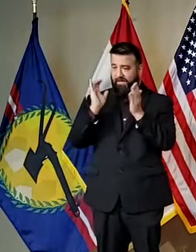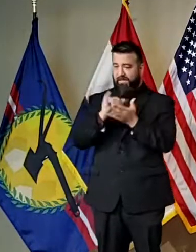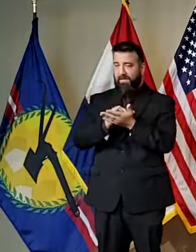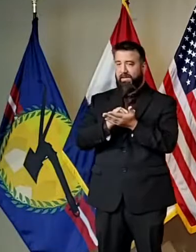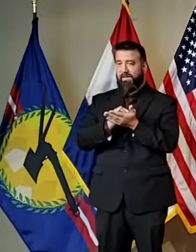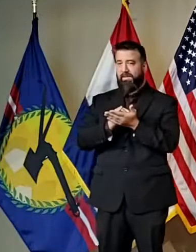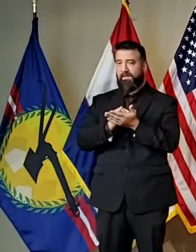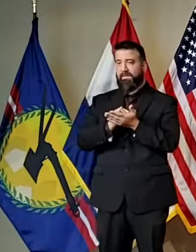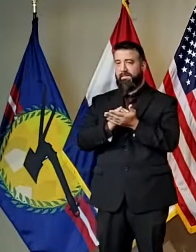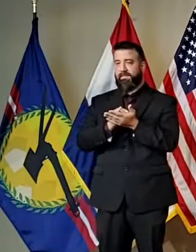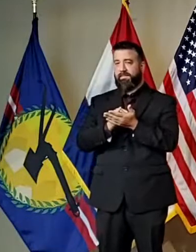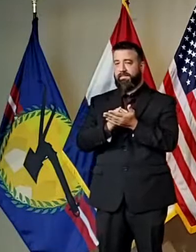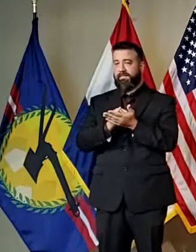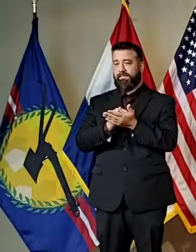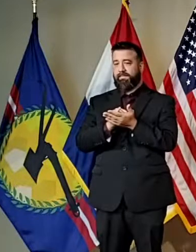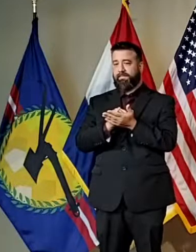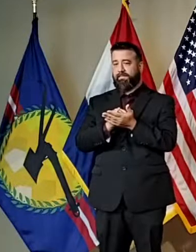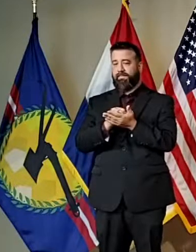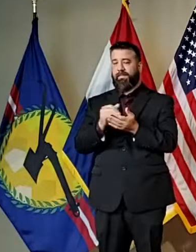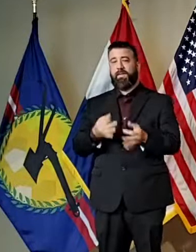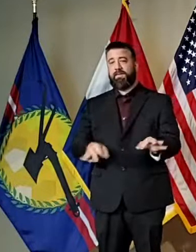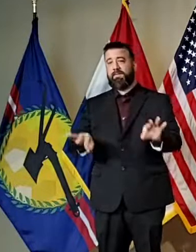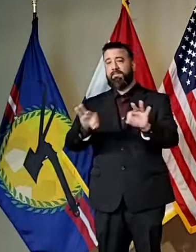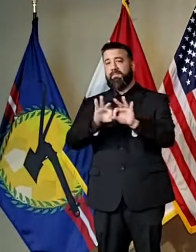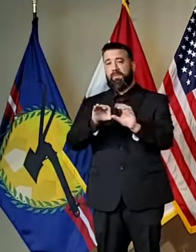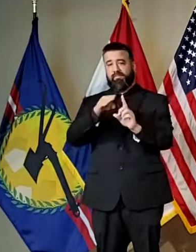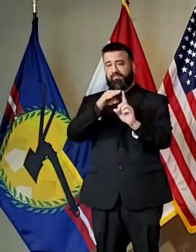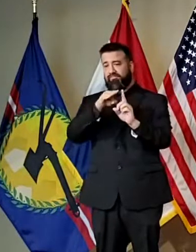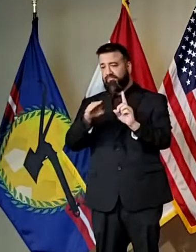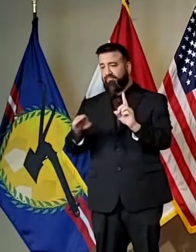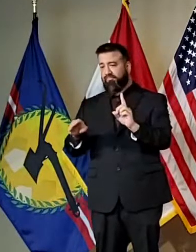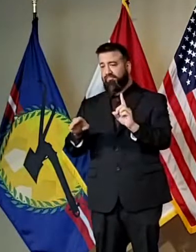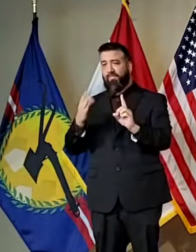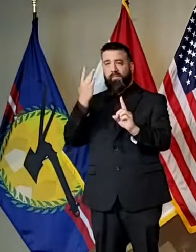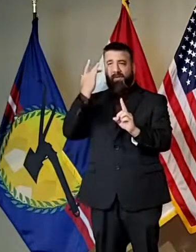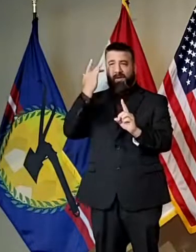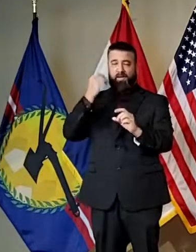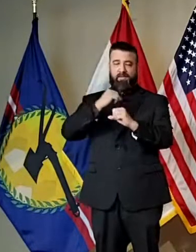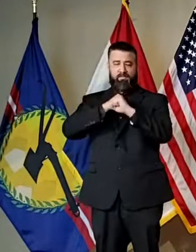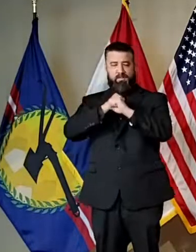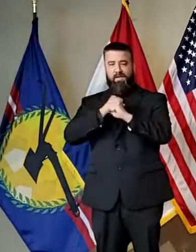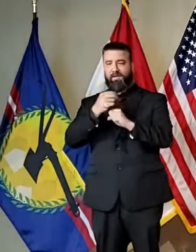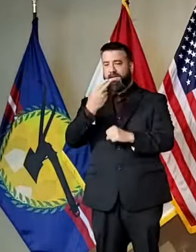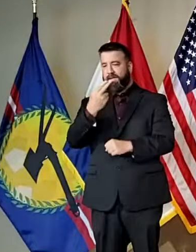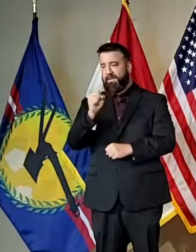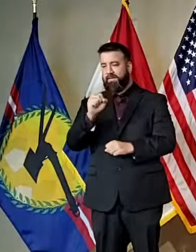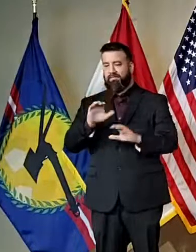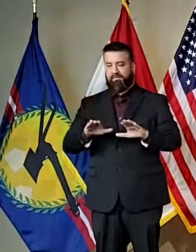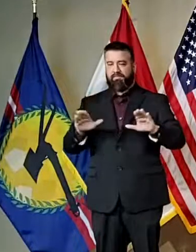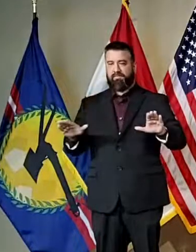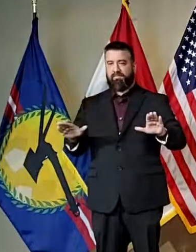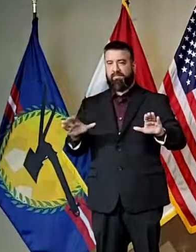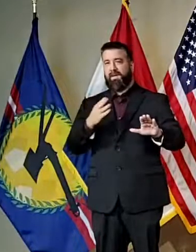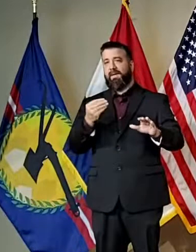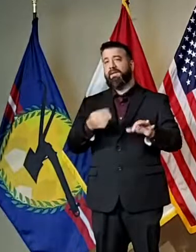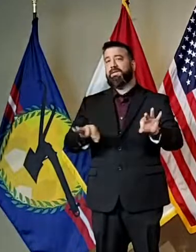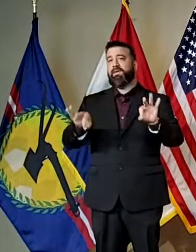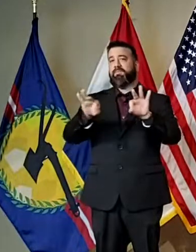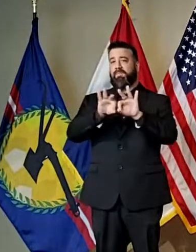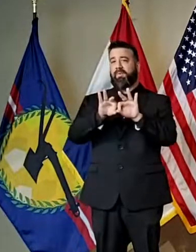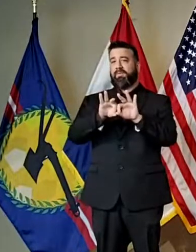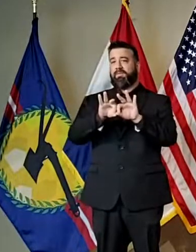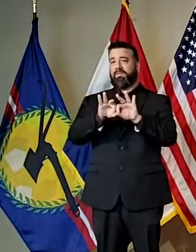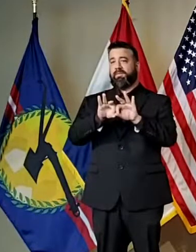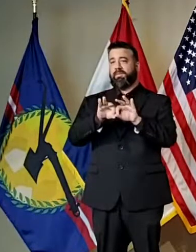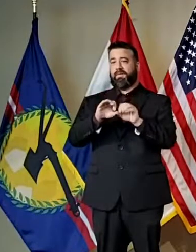protect our high school kids and our middle school kids, and it's important that we keep the rate down not just to